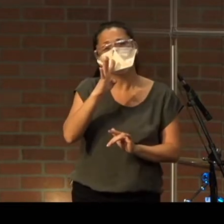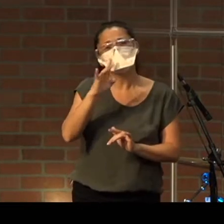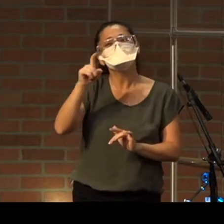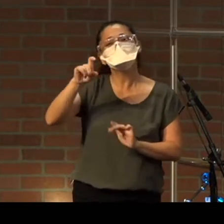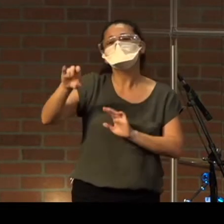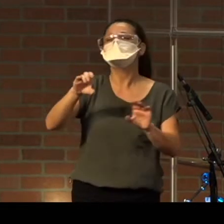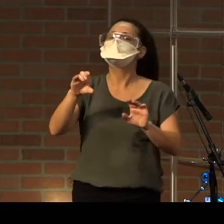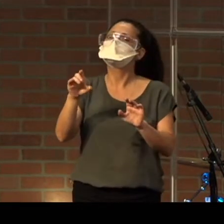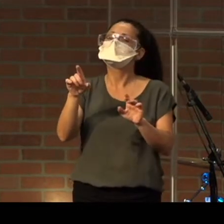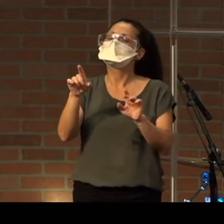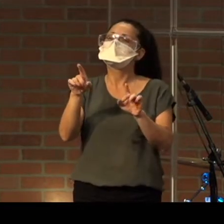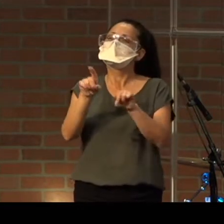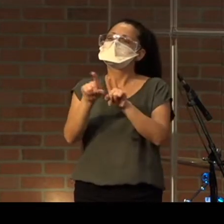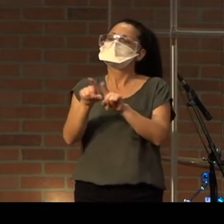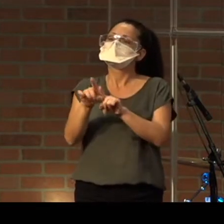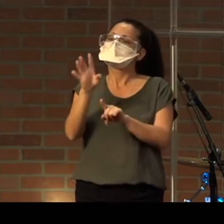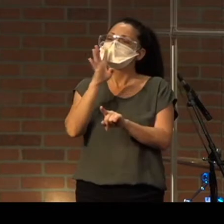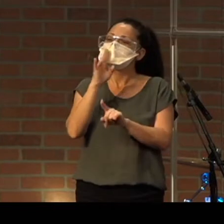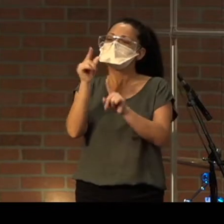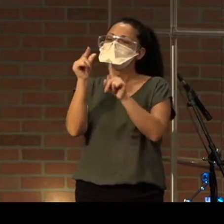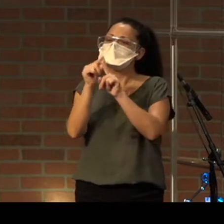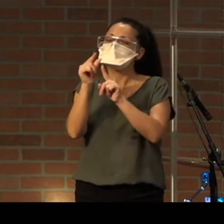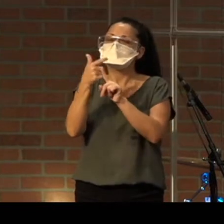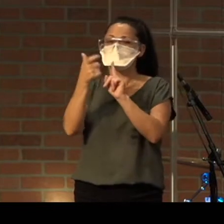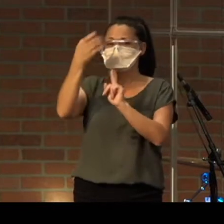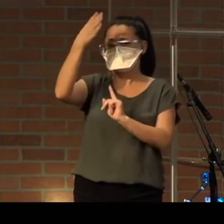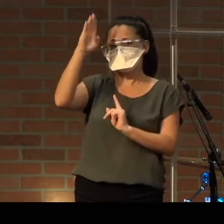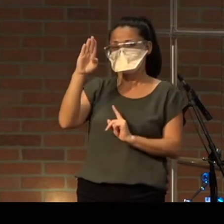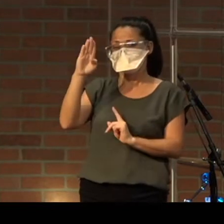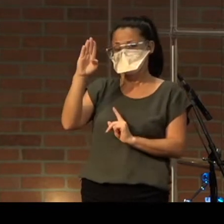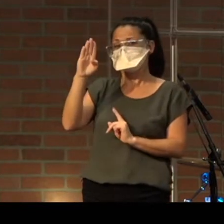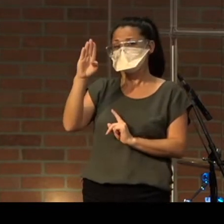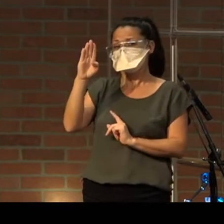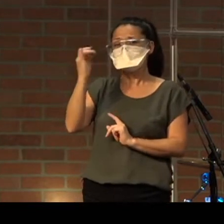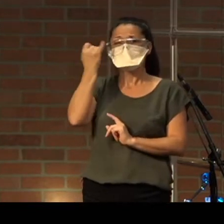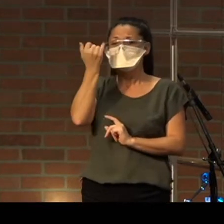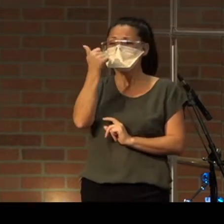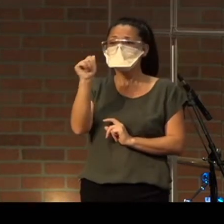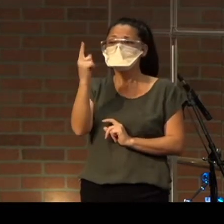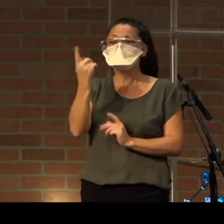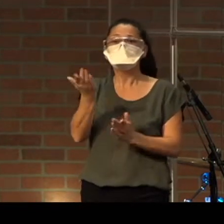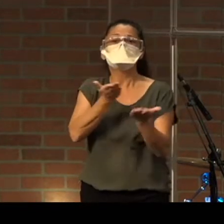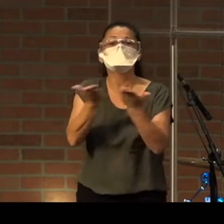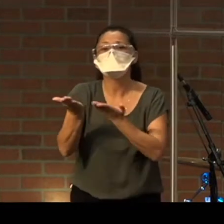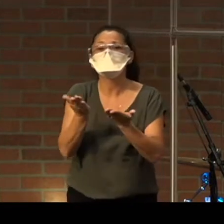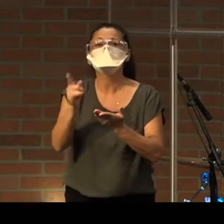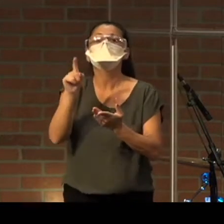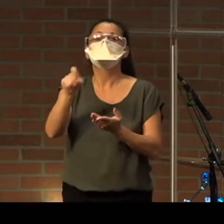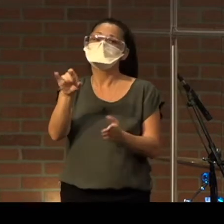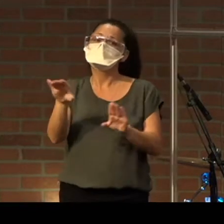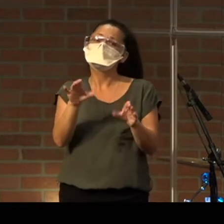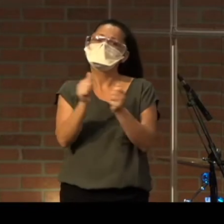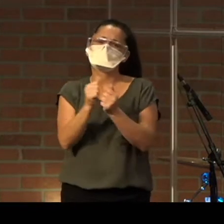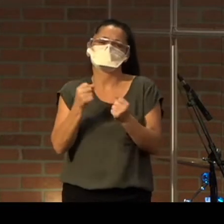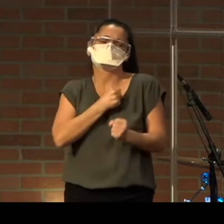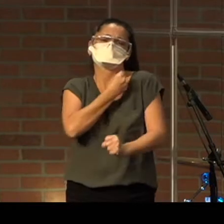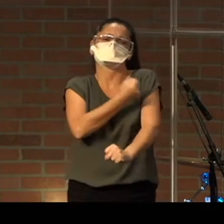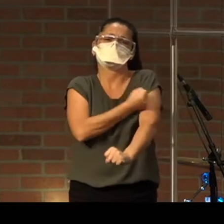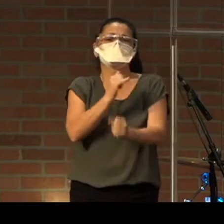should do so as one who speaks the very words of God. If anyone serves, they should do so with the strength